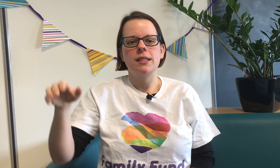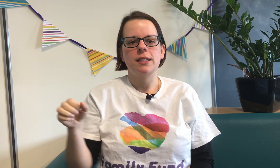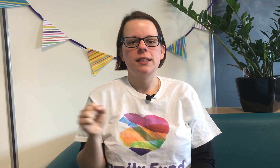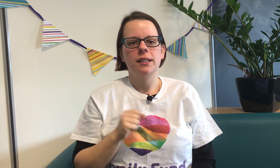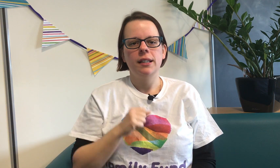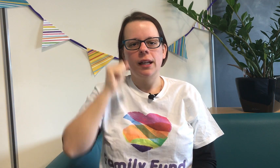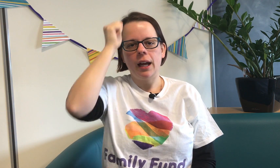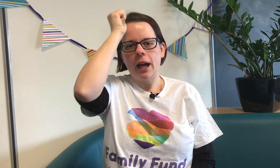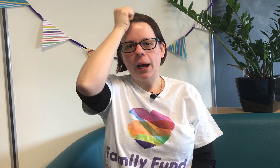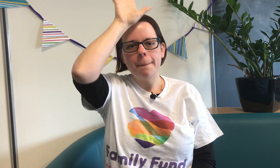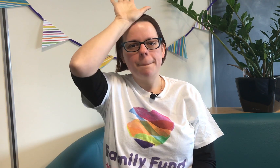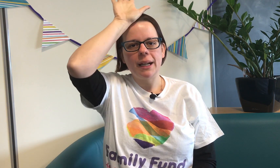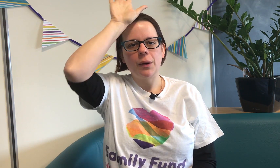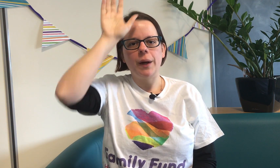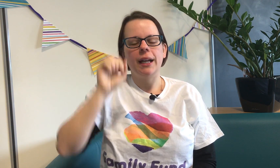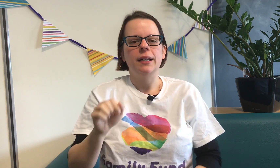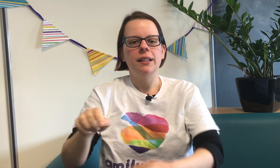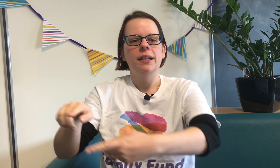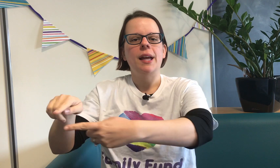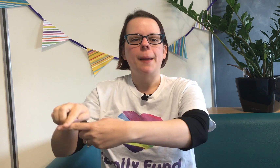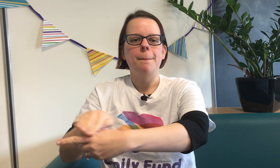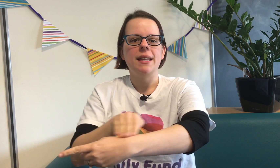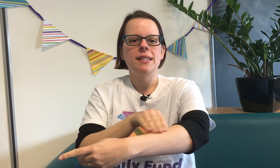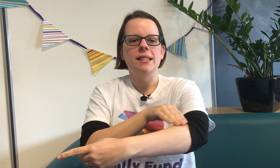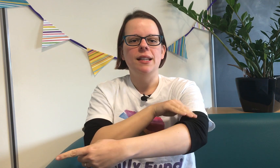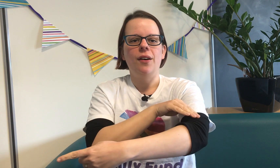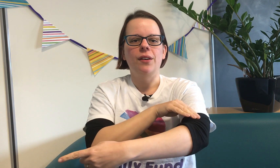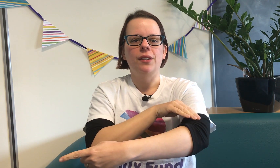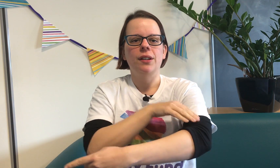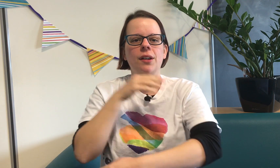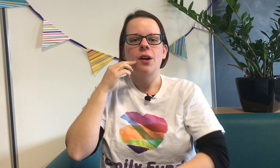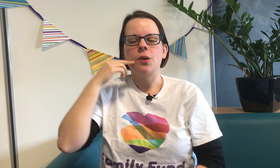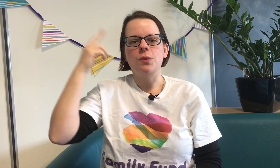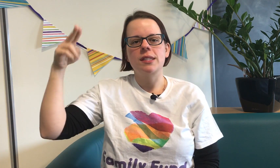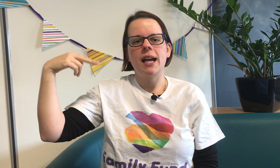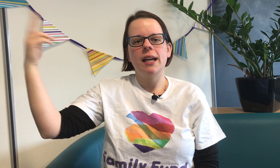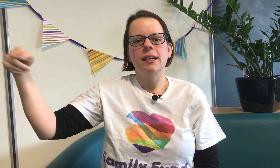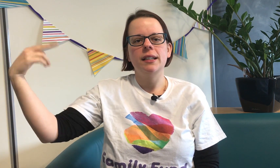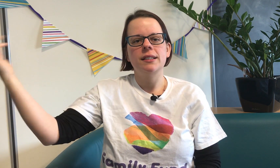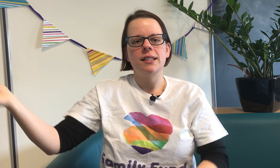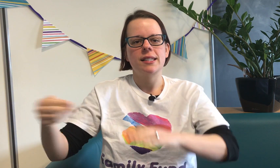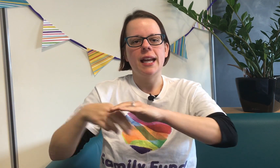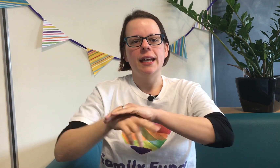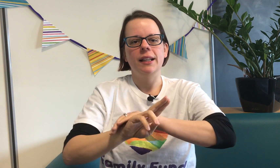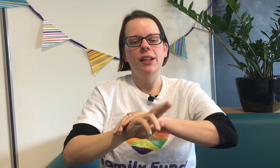bright. A humpback whale, immensely long, who sang to the snail